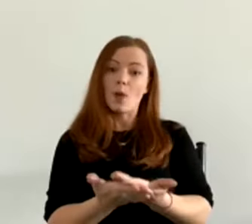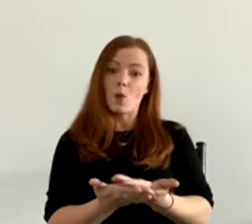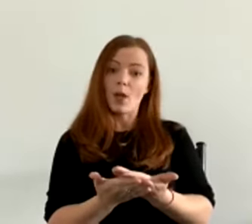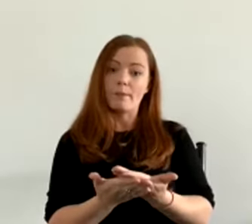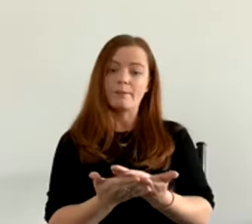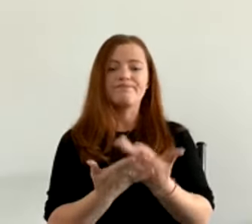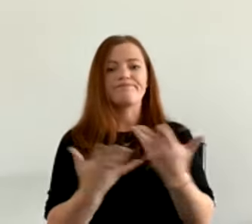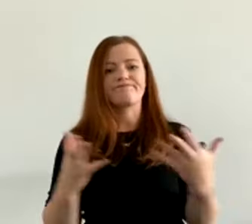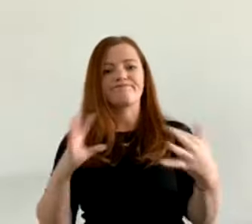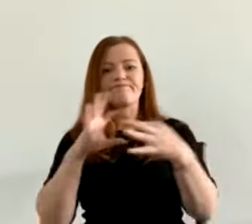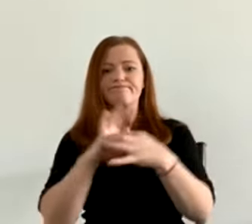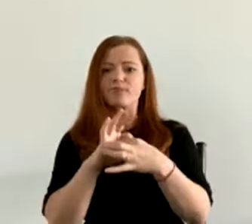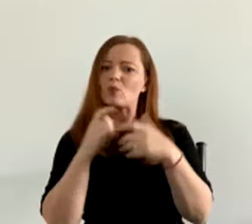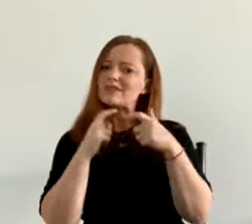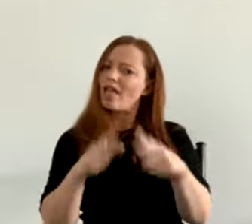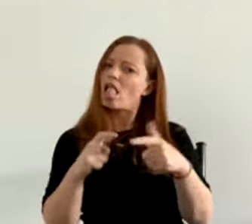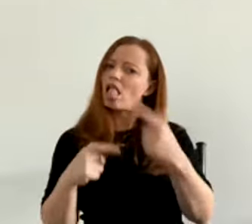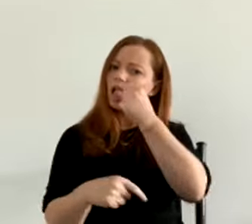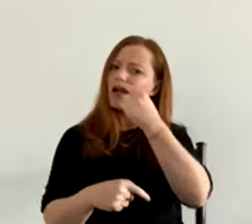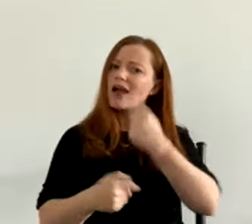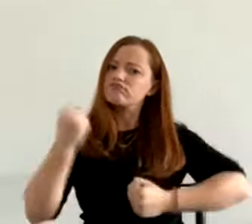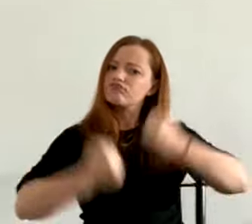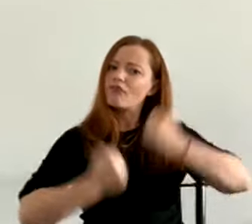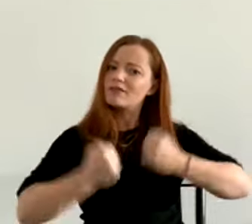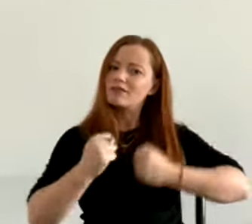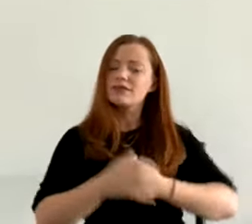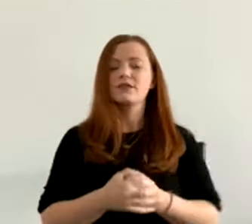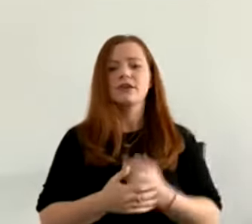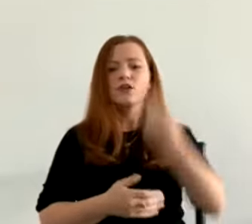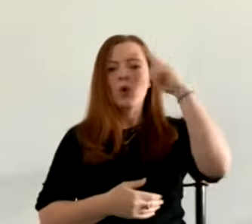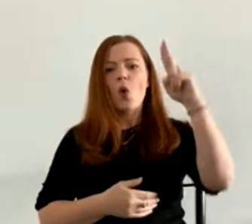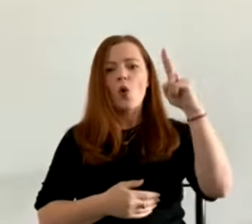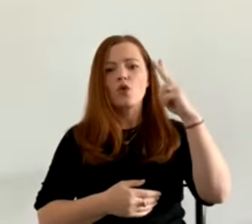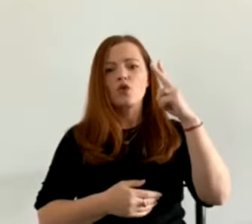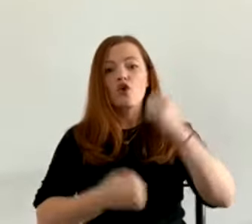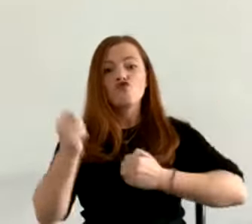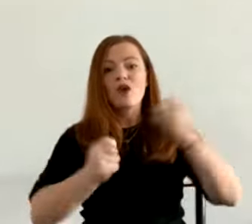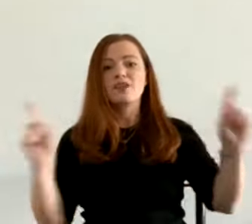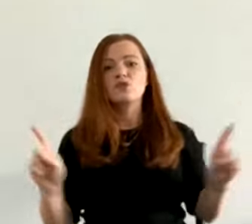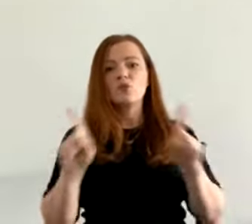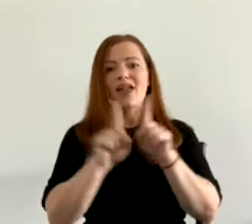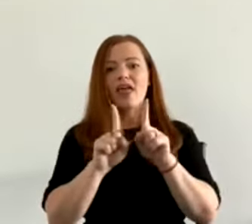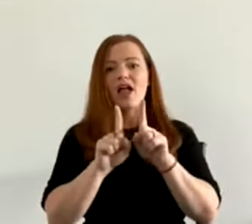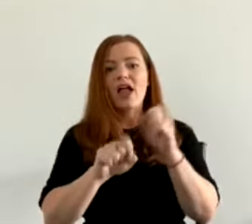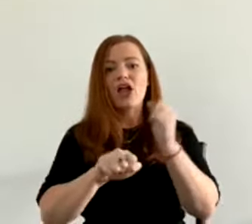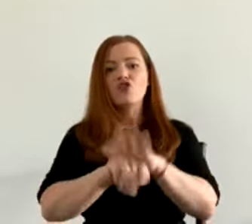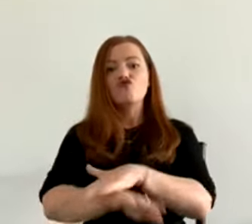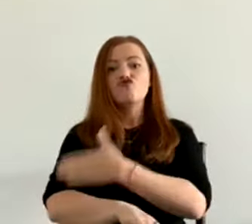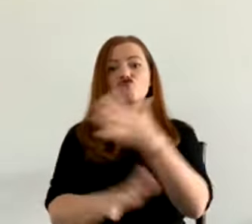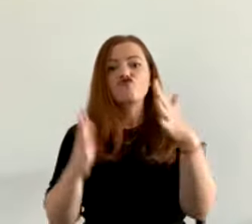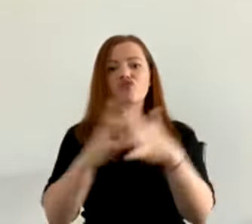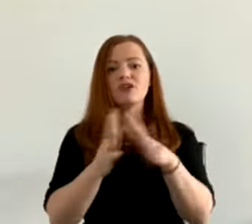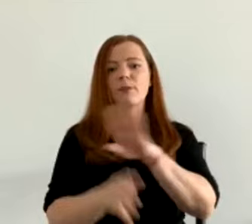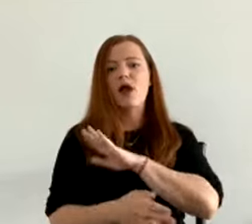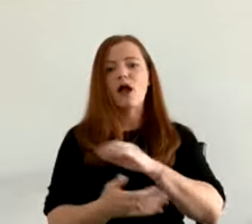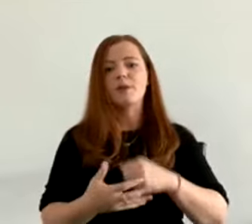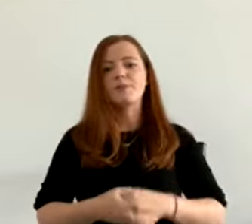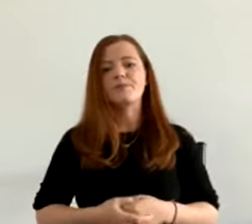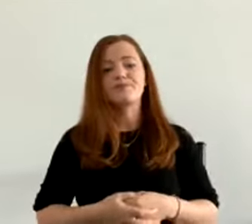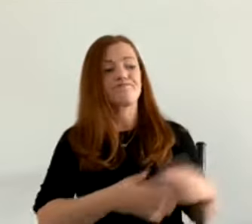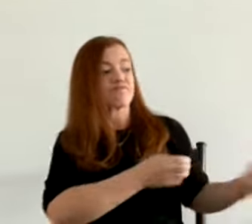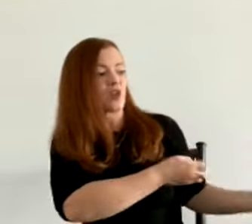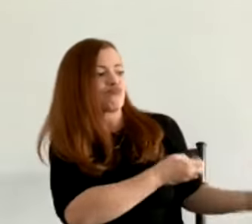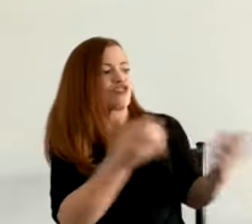able to run in a wheelchair. It's called Running Together in Greenwich Park. I bring us here to run